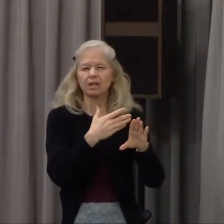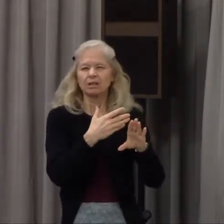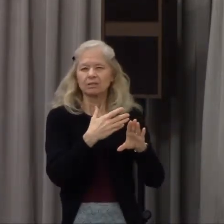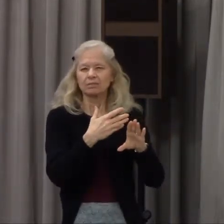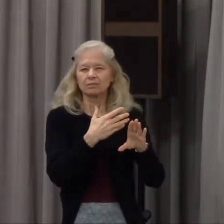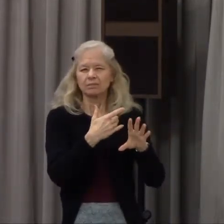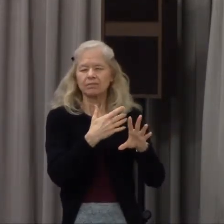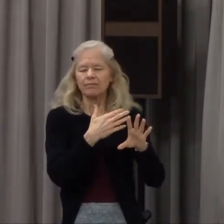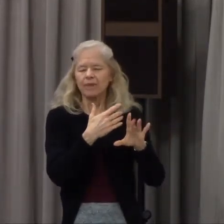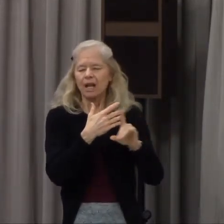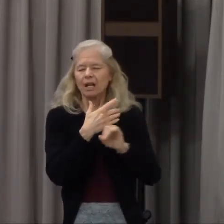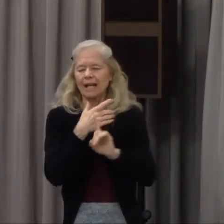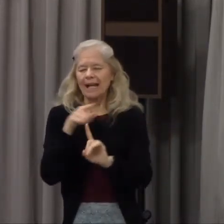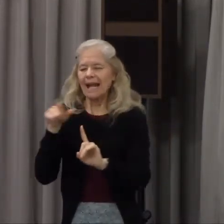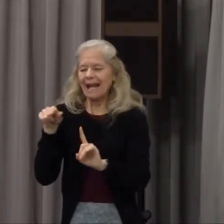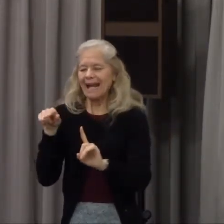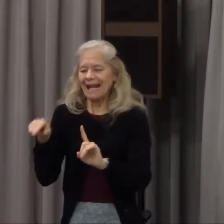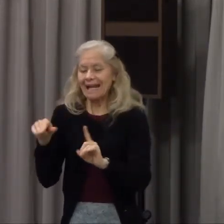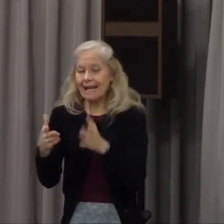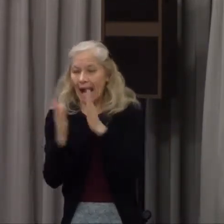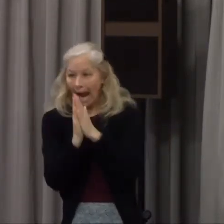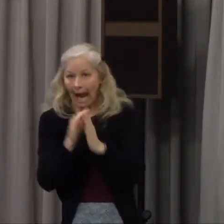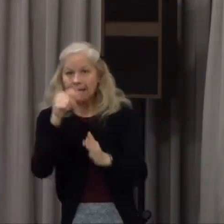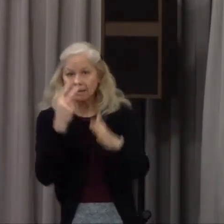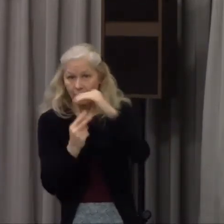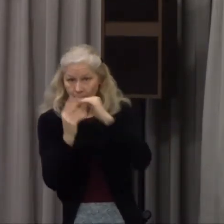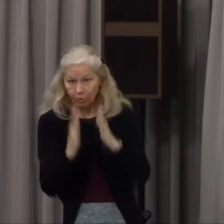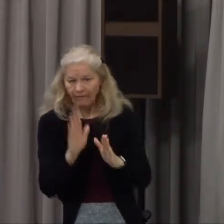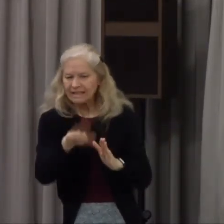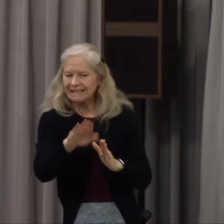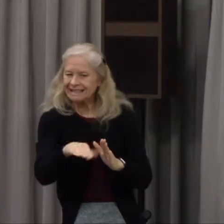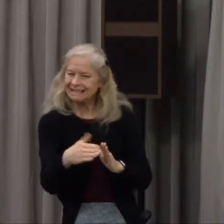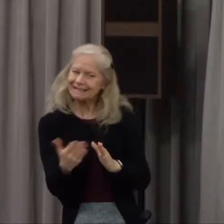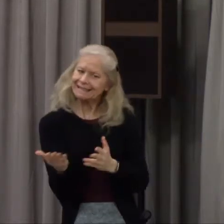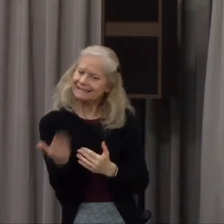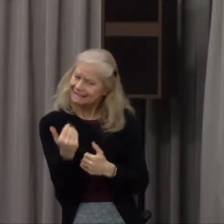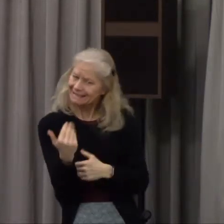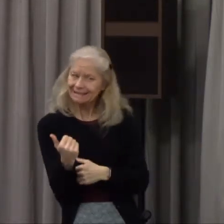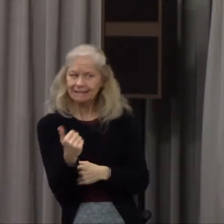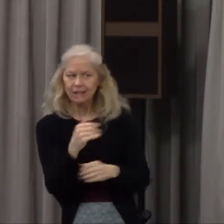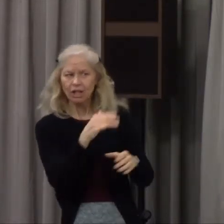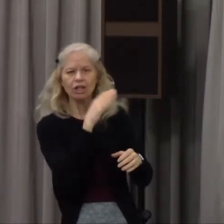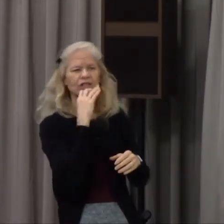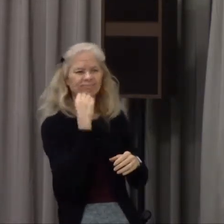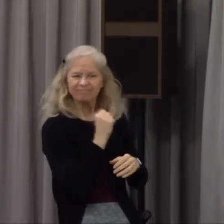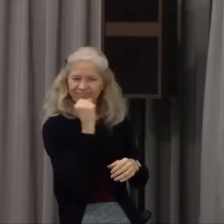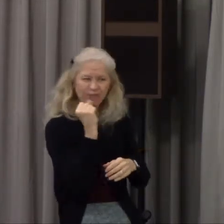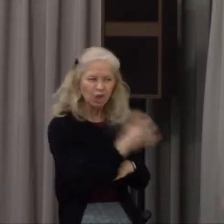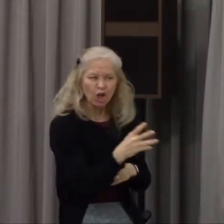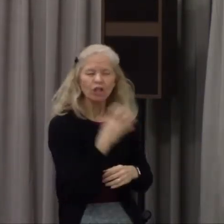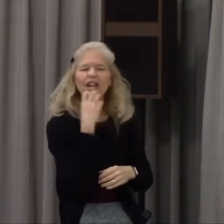a man by the name of Balak, wants to curse Israel. He offers Balaam some